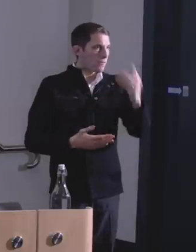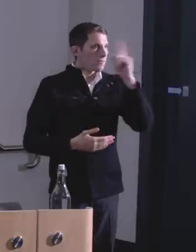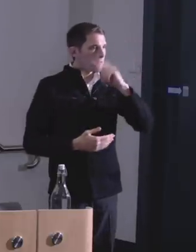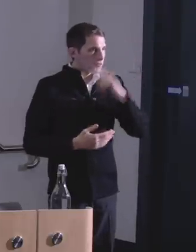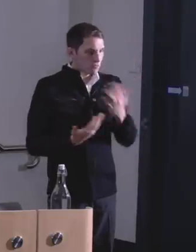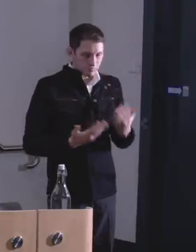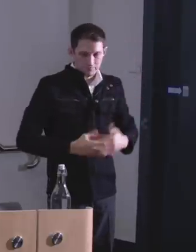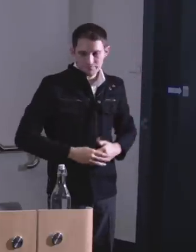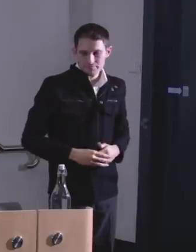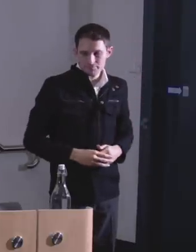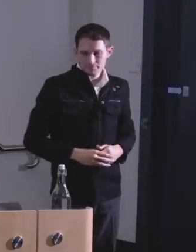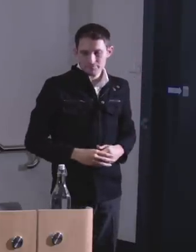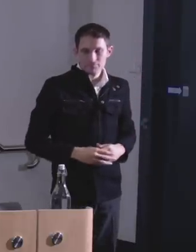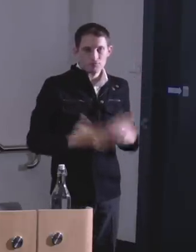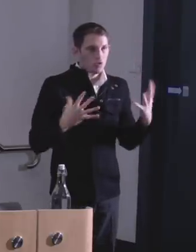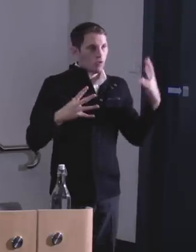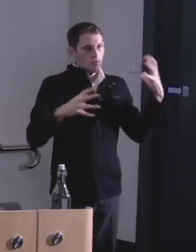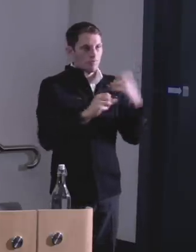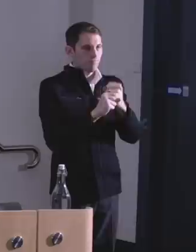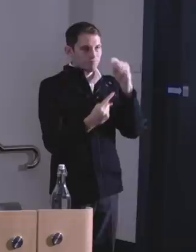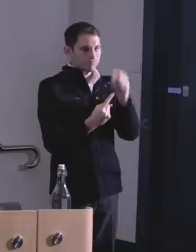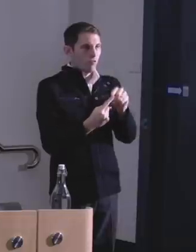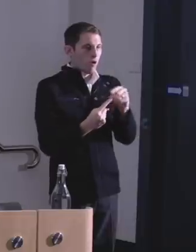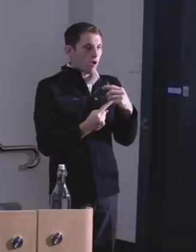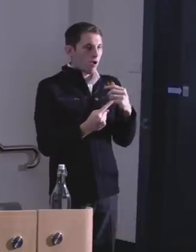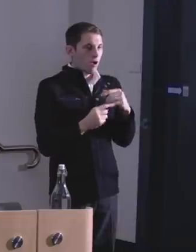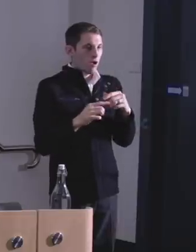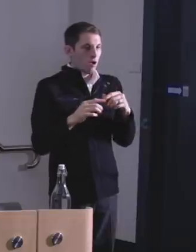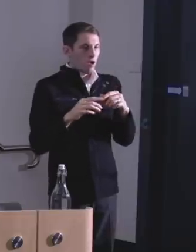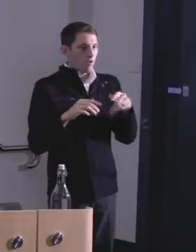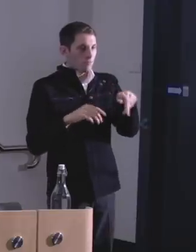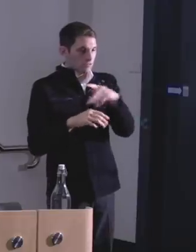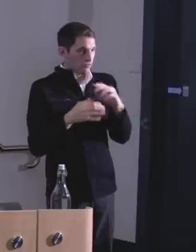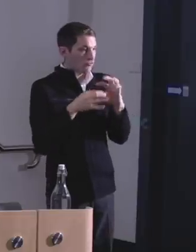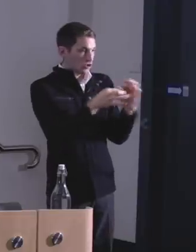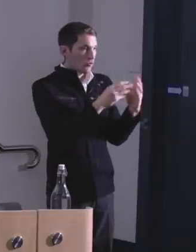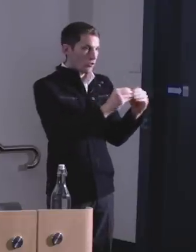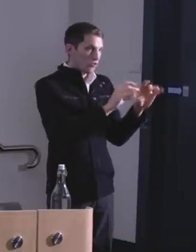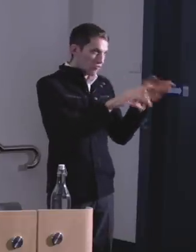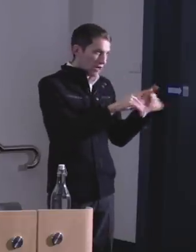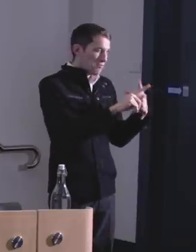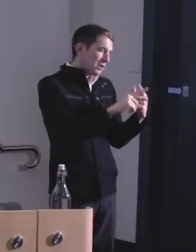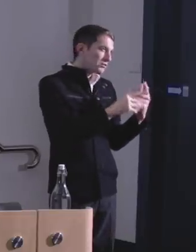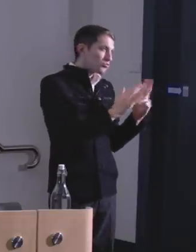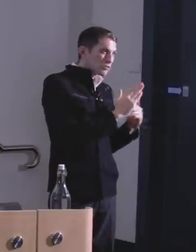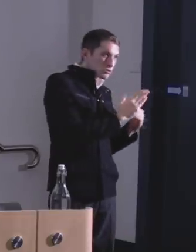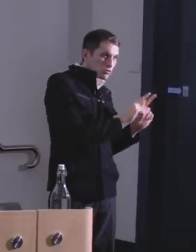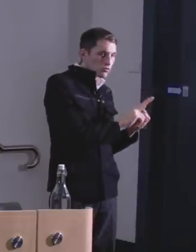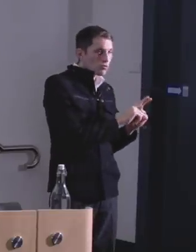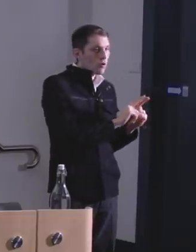So, in short, the relationship with Australia, and to some extent New Zealand as well, is